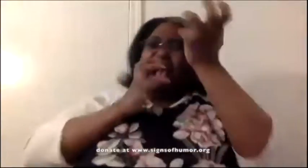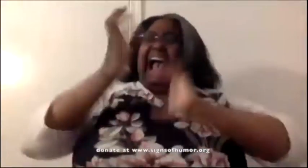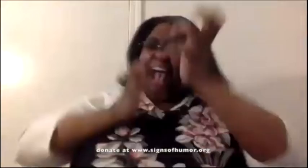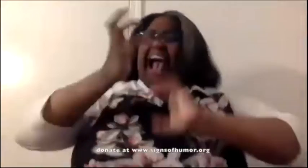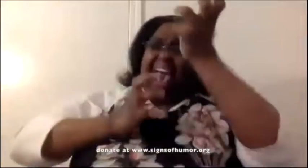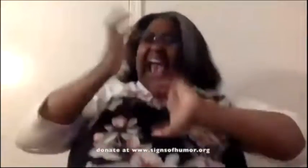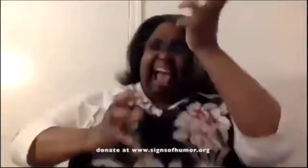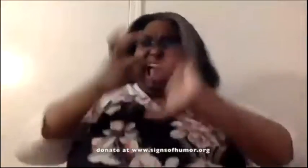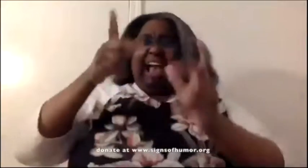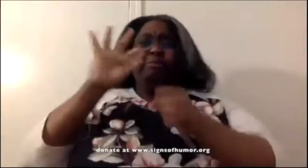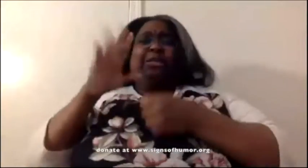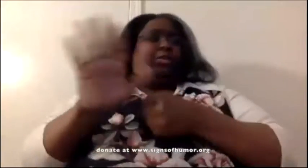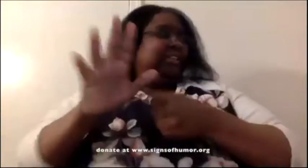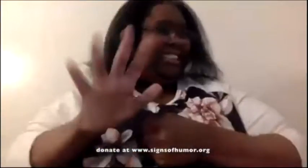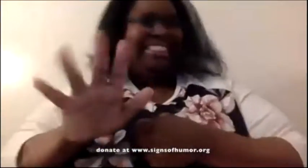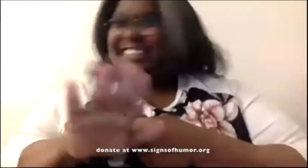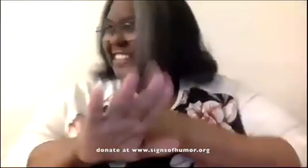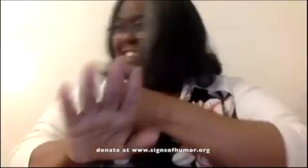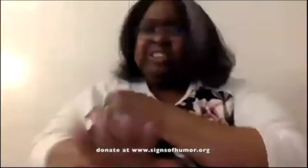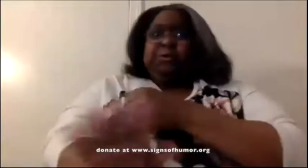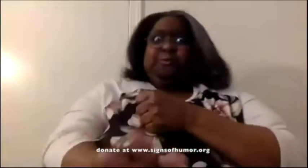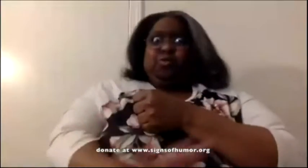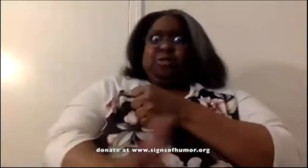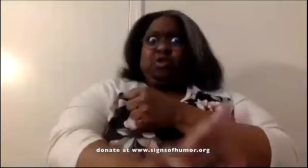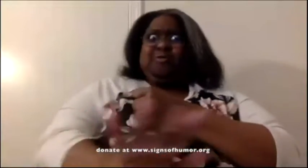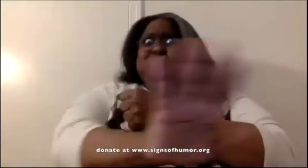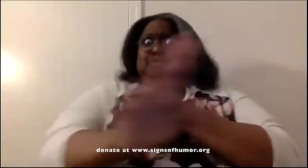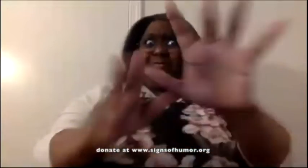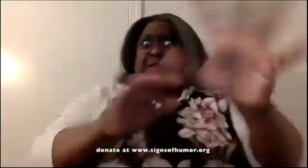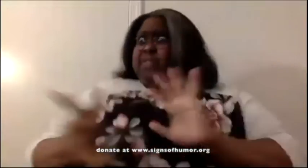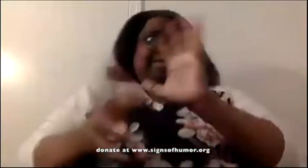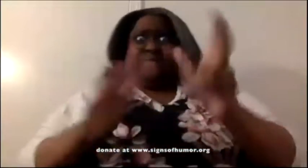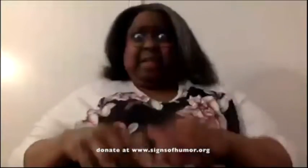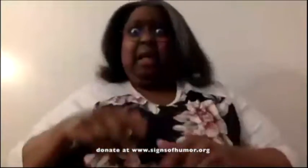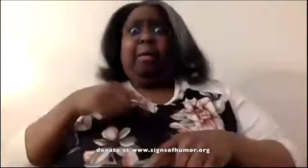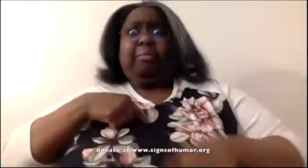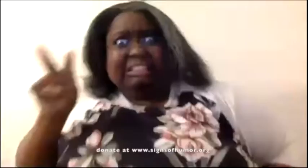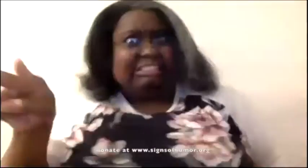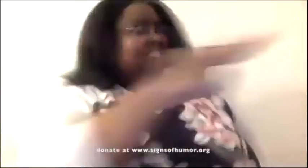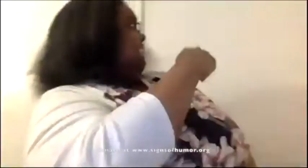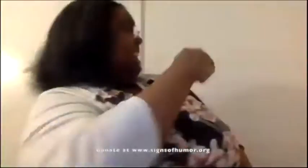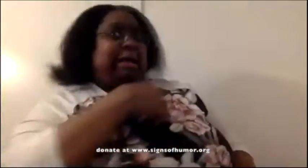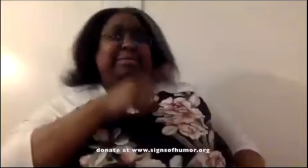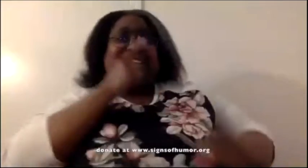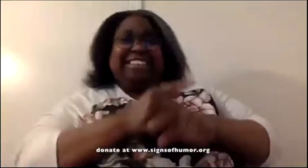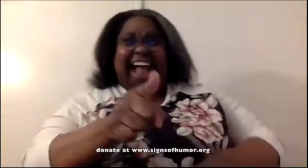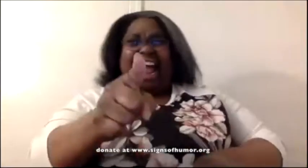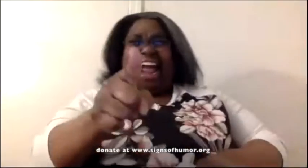fighter, boxer, martial arts. I'm screaming. I'm all over the place. And they're all going, no. Okay, it's calm. I look